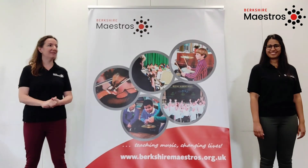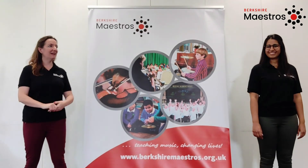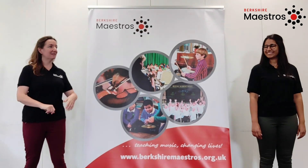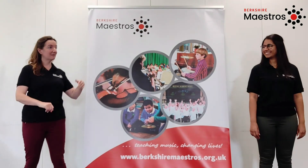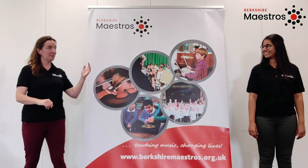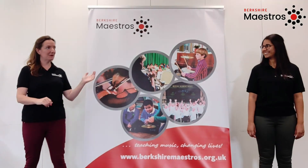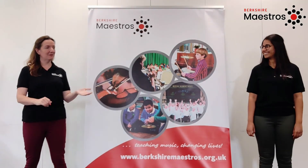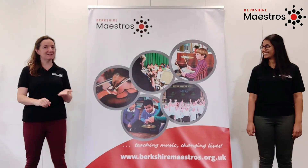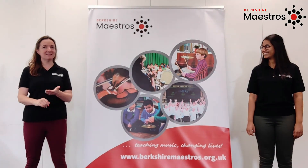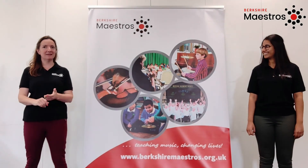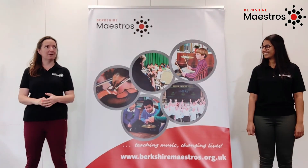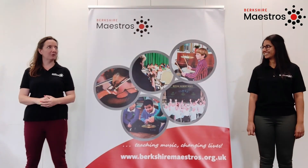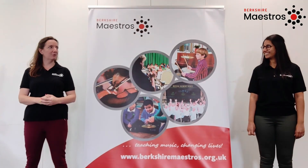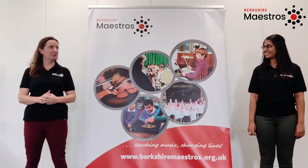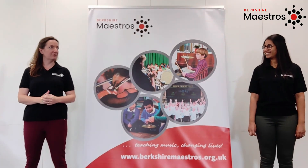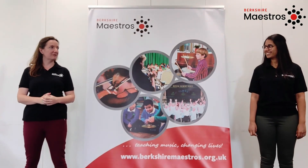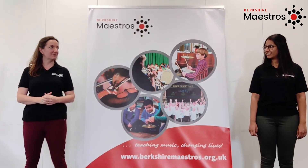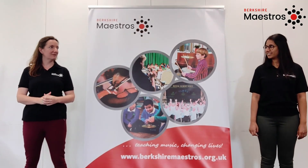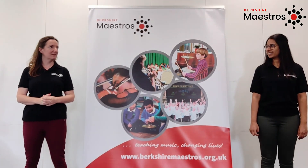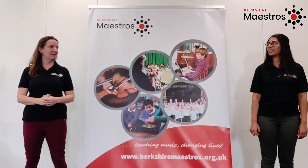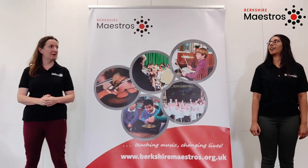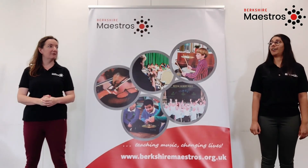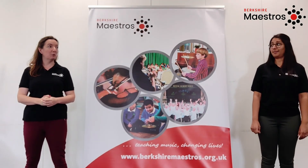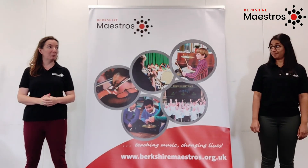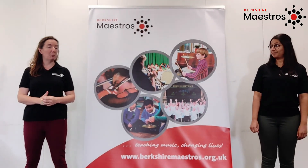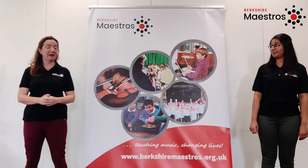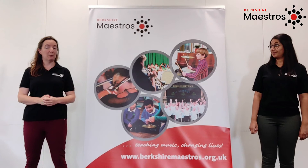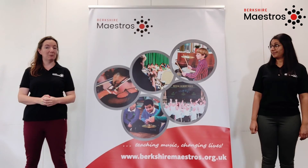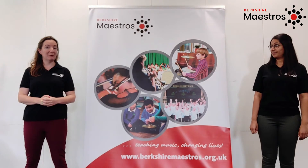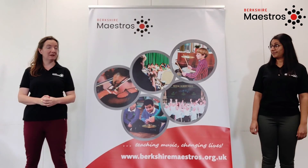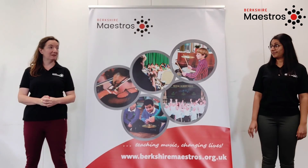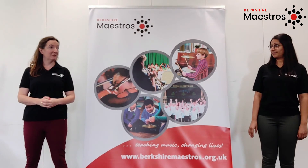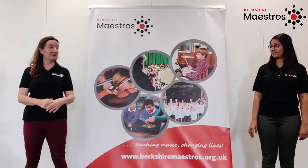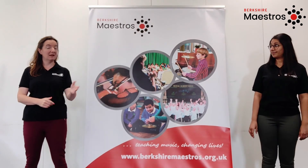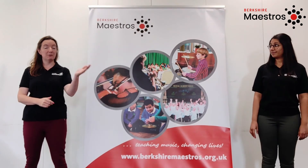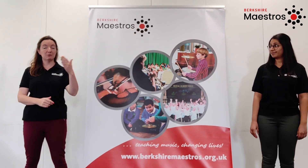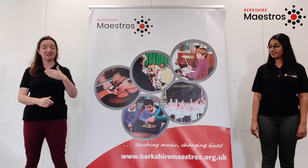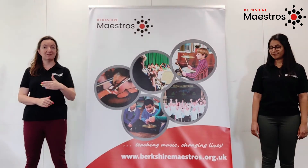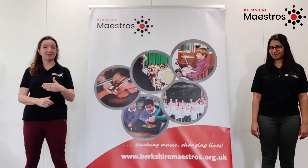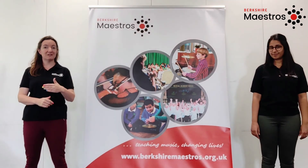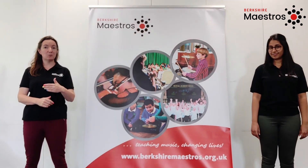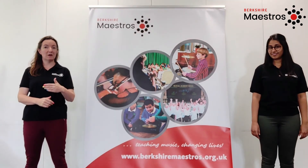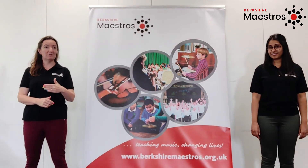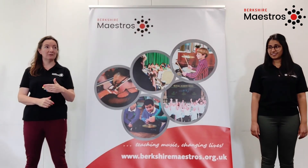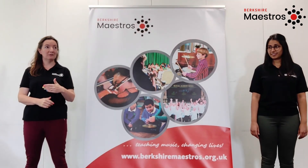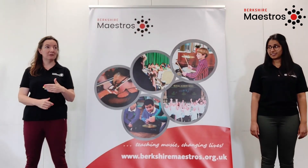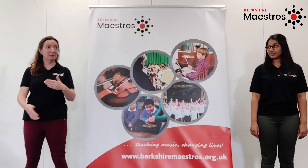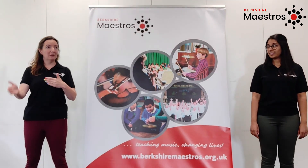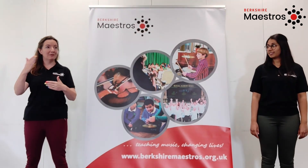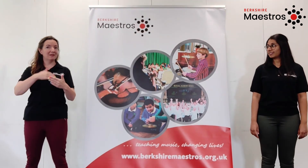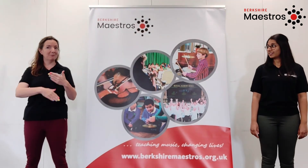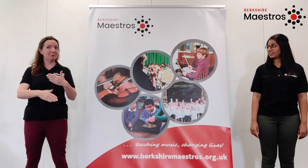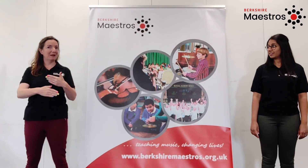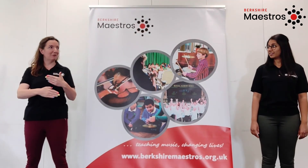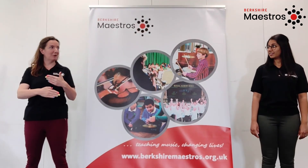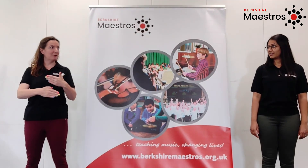then we're going to sing our chorus of a whim away, a whim away. Then we will sing verse one. Then we will have our